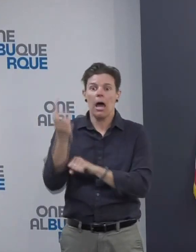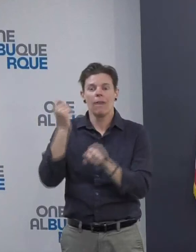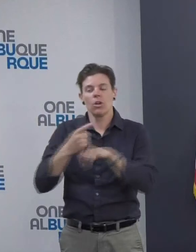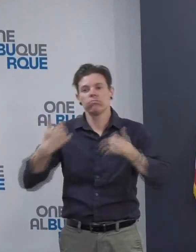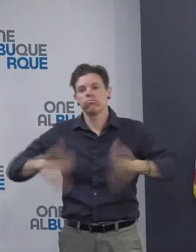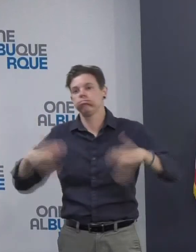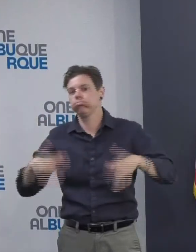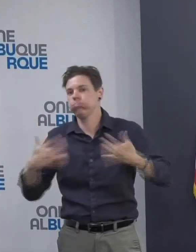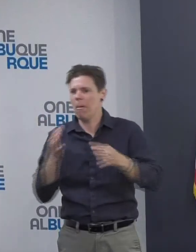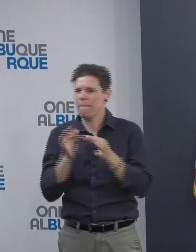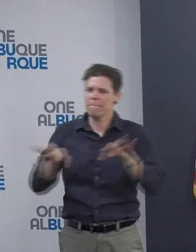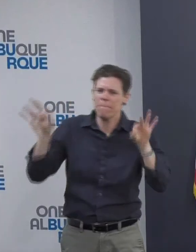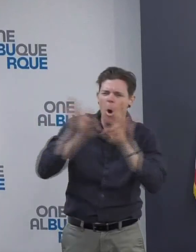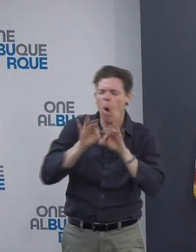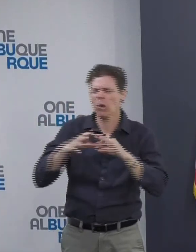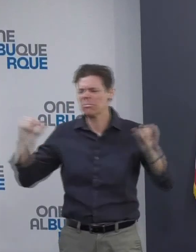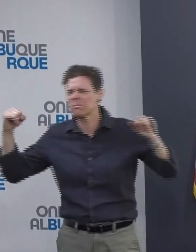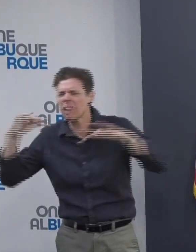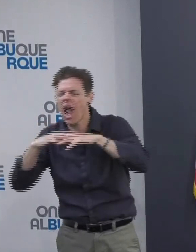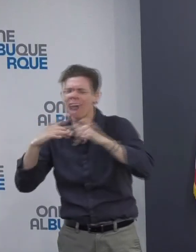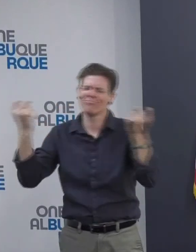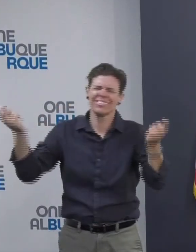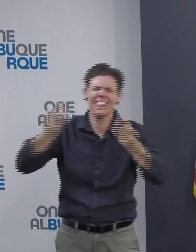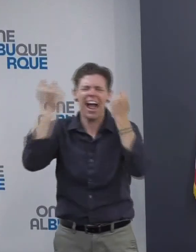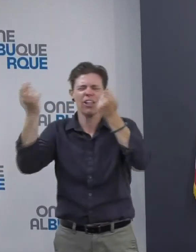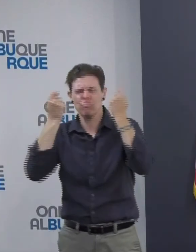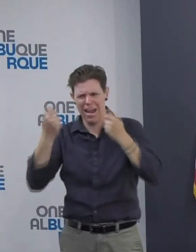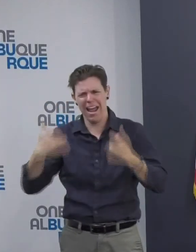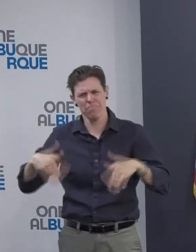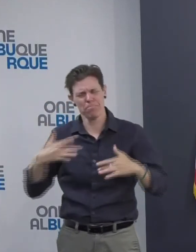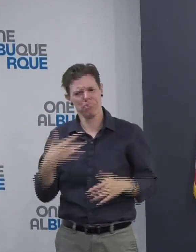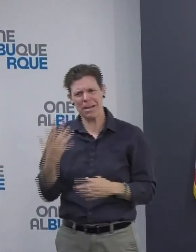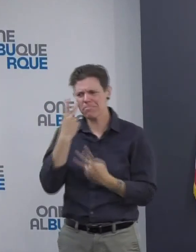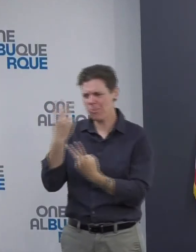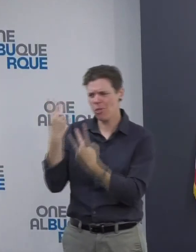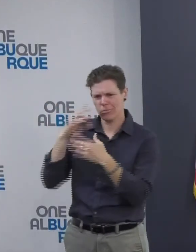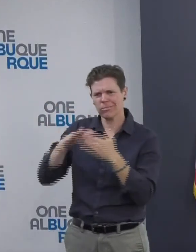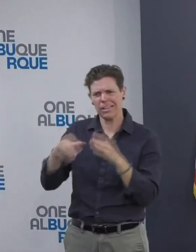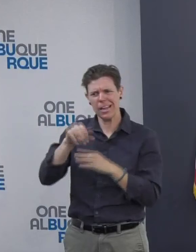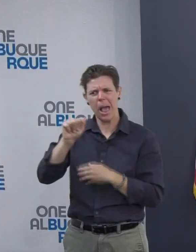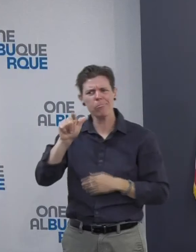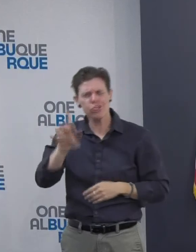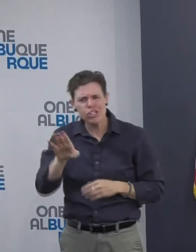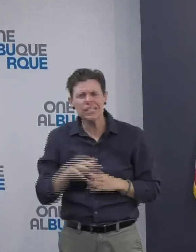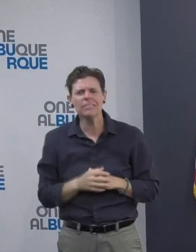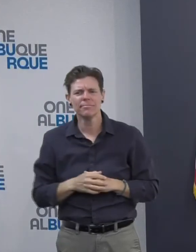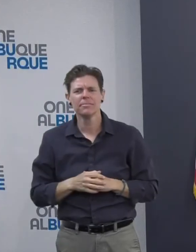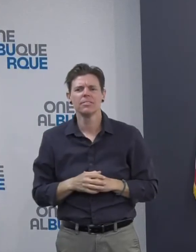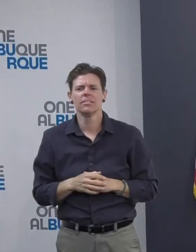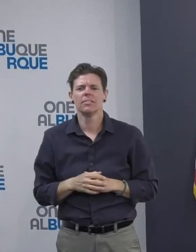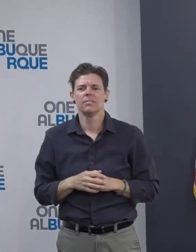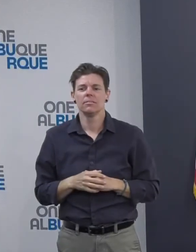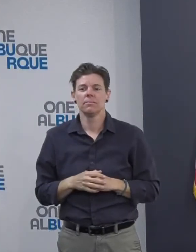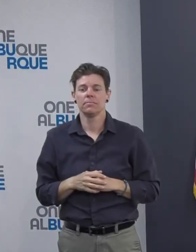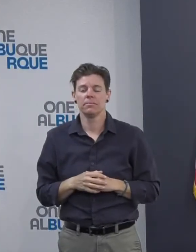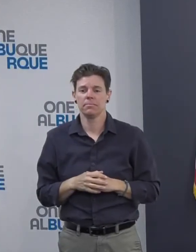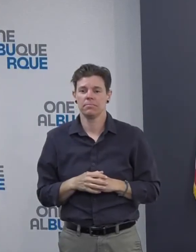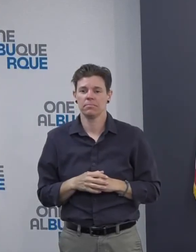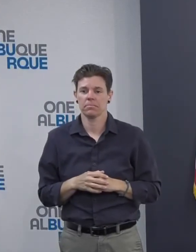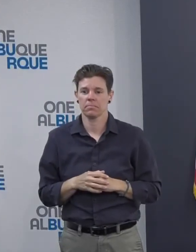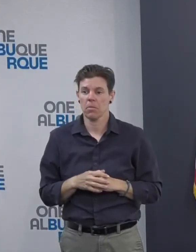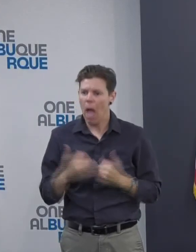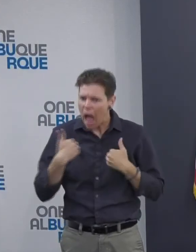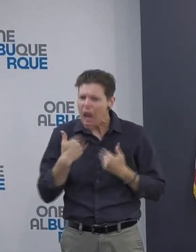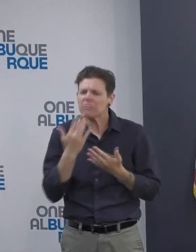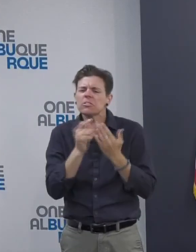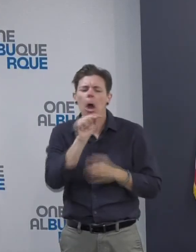in the 505 and in the Duke City. And so we had plenty of things going on, but relatively speaking, it was